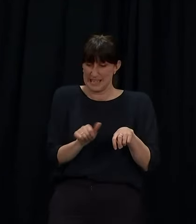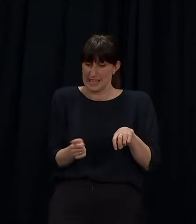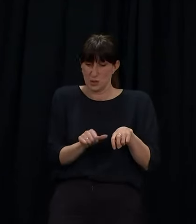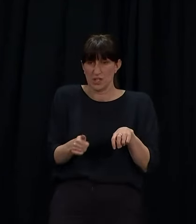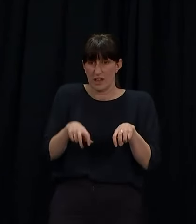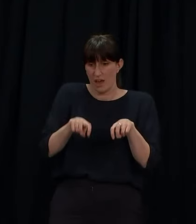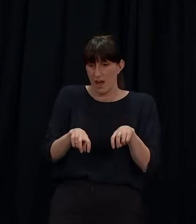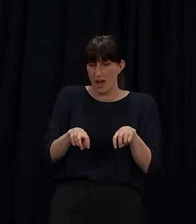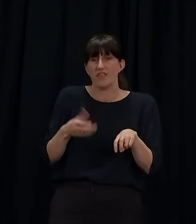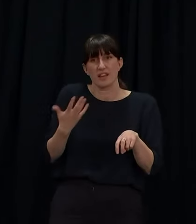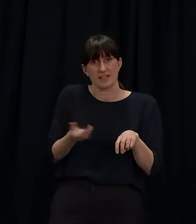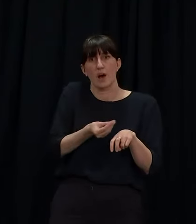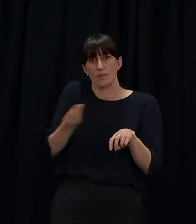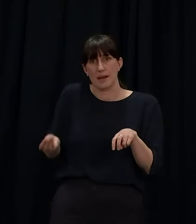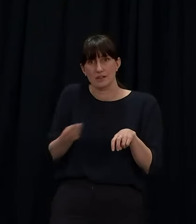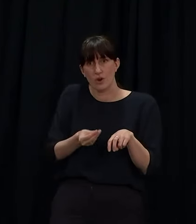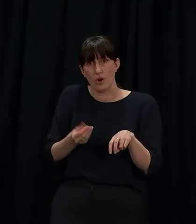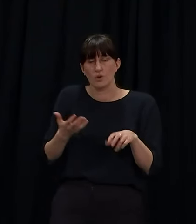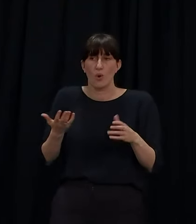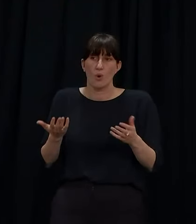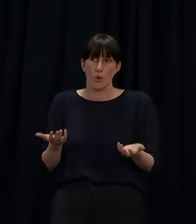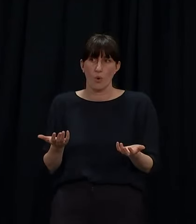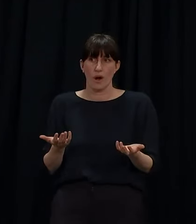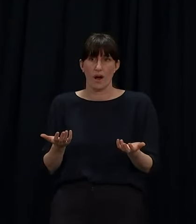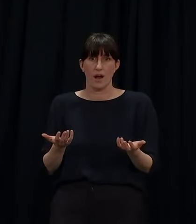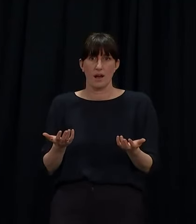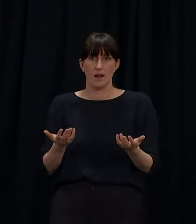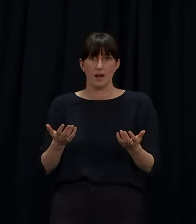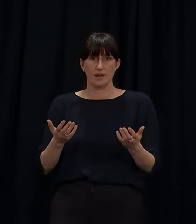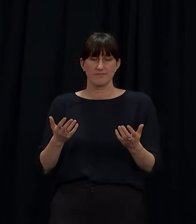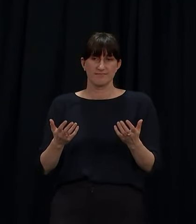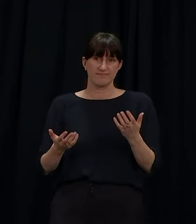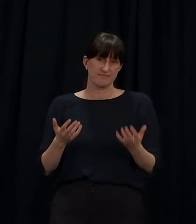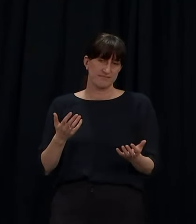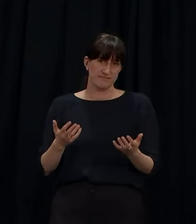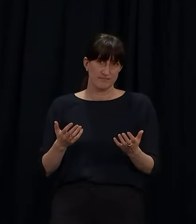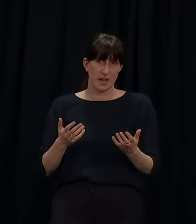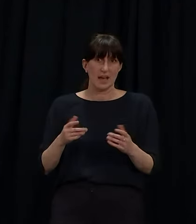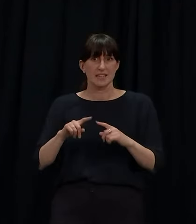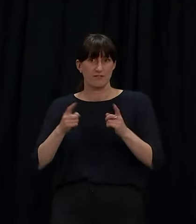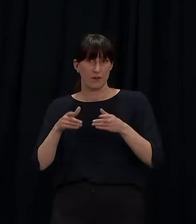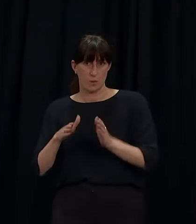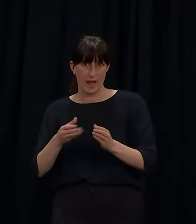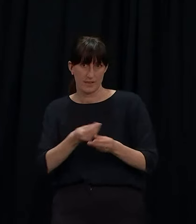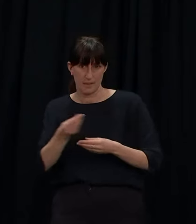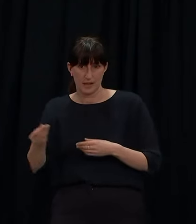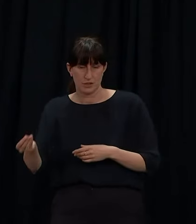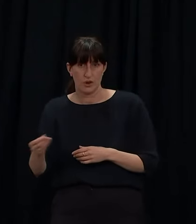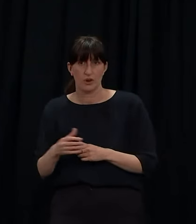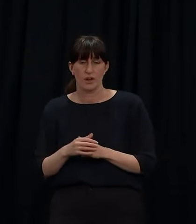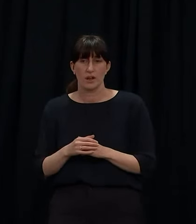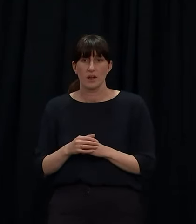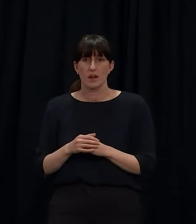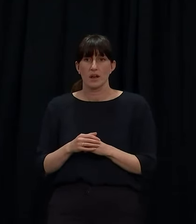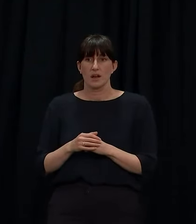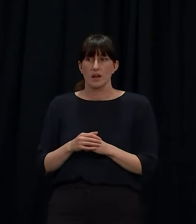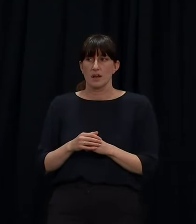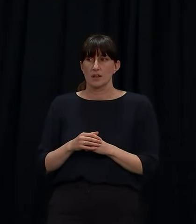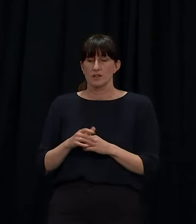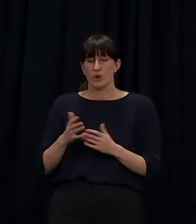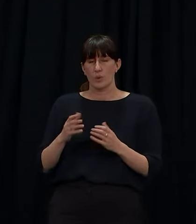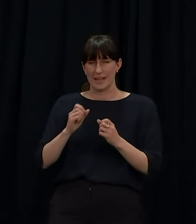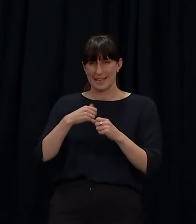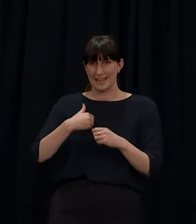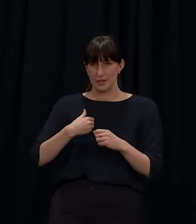large, and we don't necessarily want to trigger everyone to react in a particular way if they don't need to just because they were at that event. So we're going to build a bit more